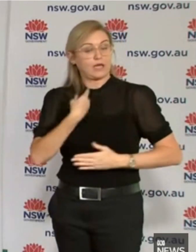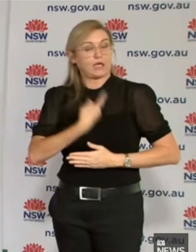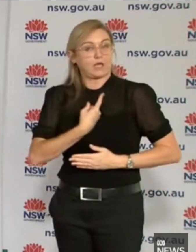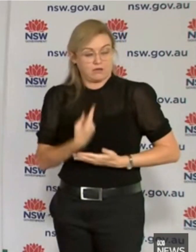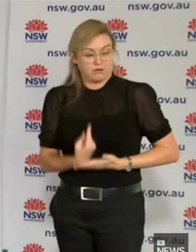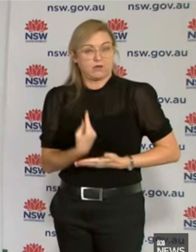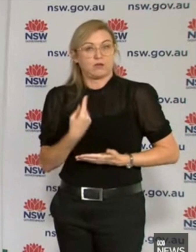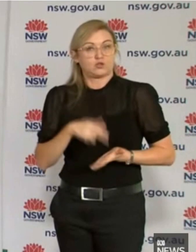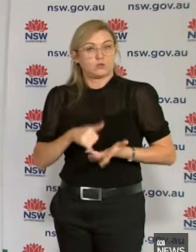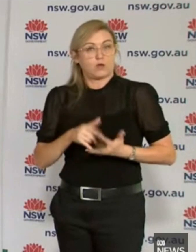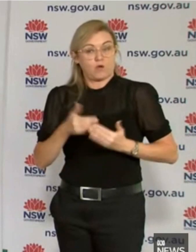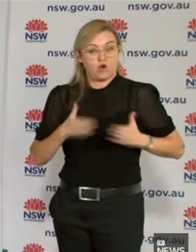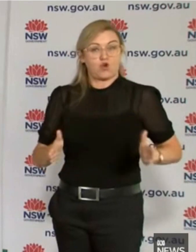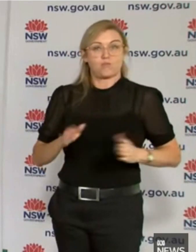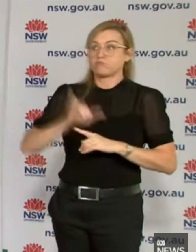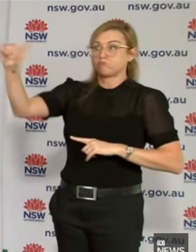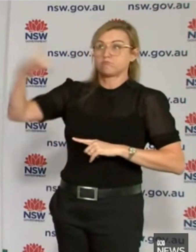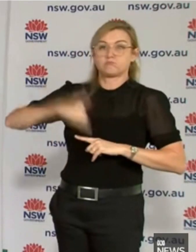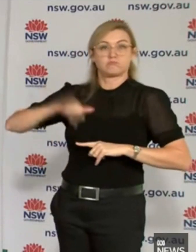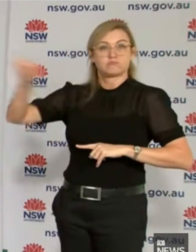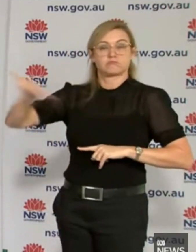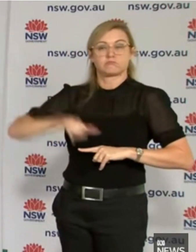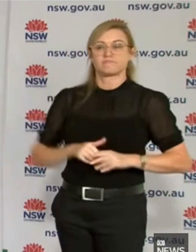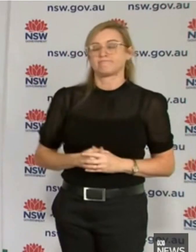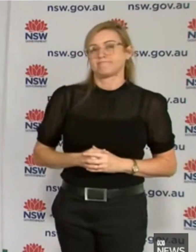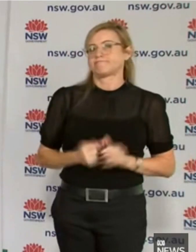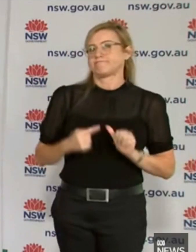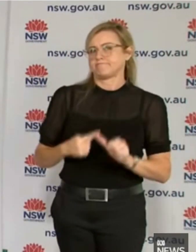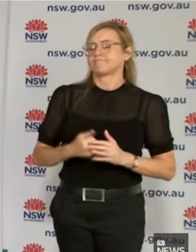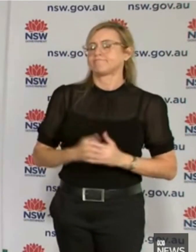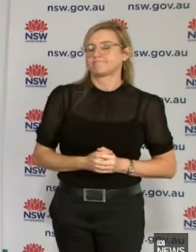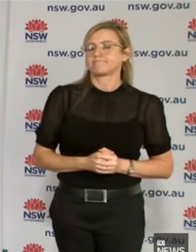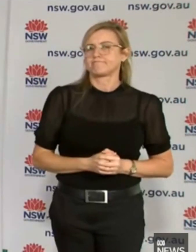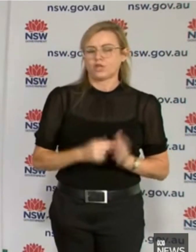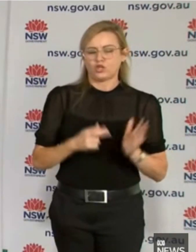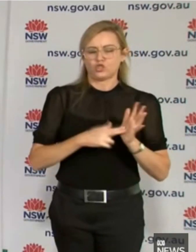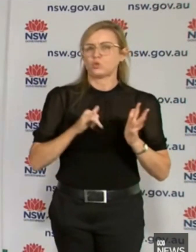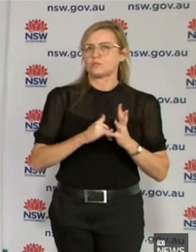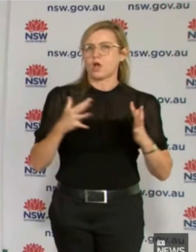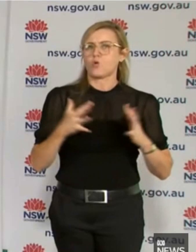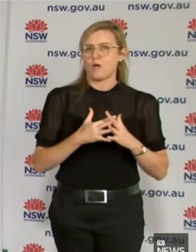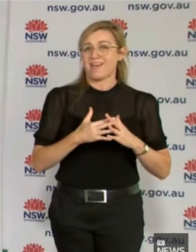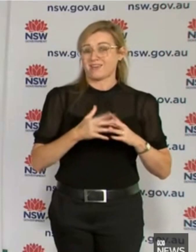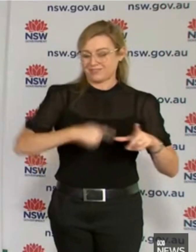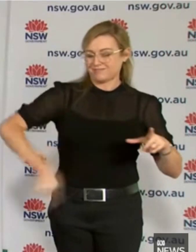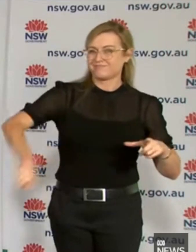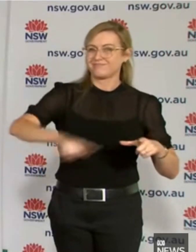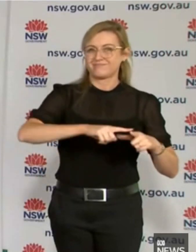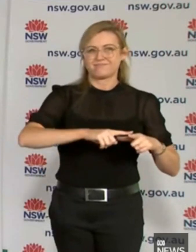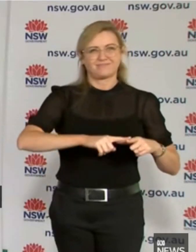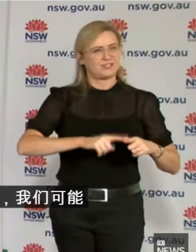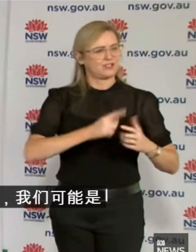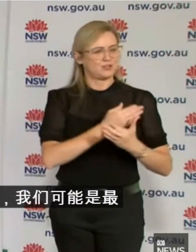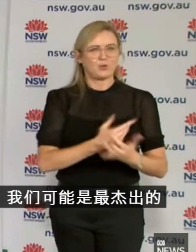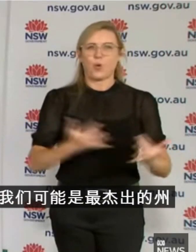South Wales population is going and coming out and getting vaccinated, we are probably the